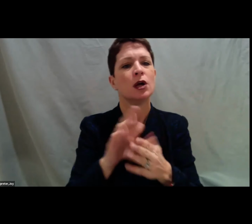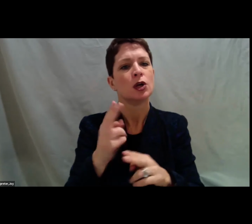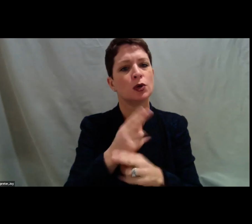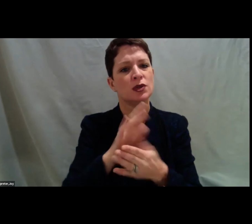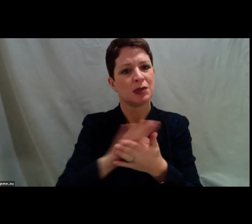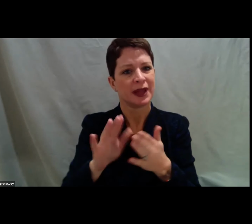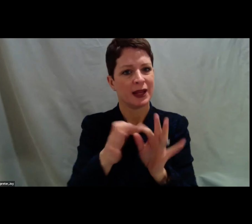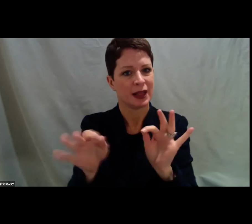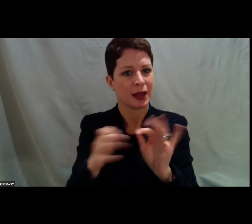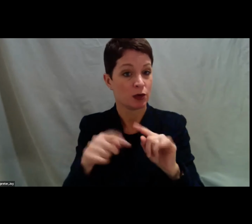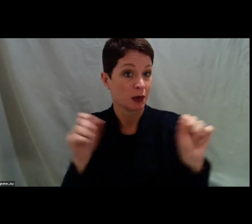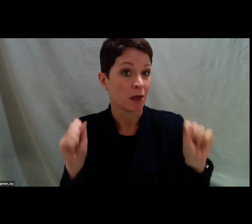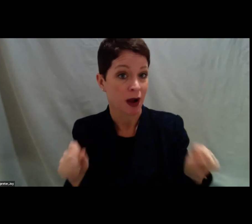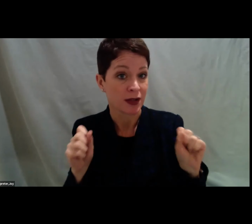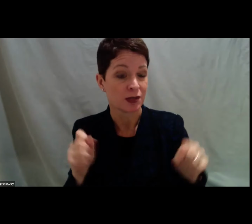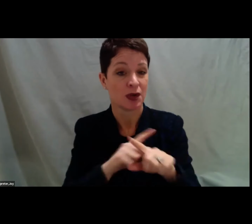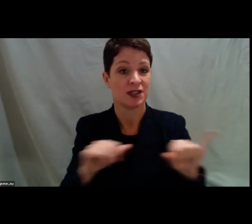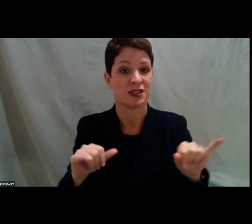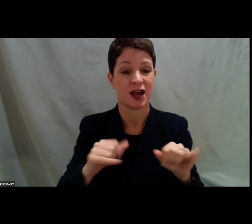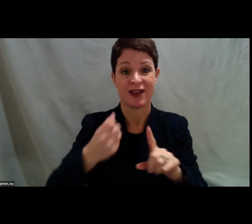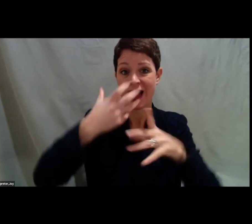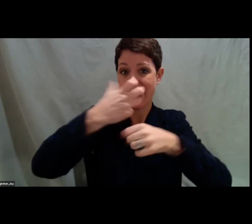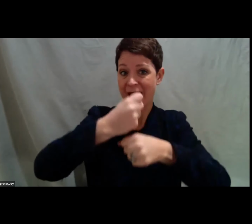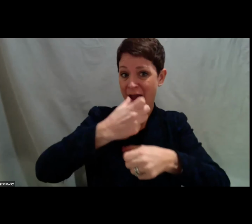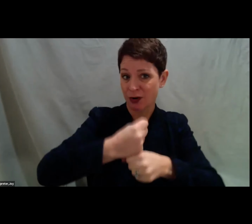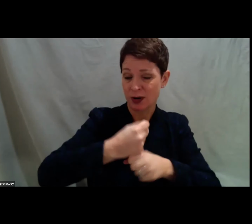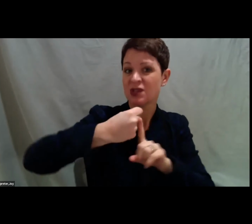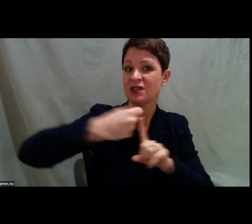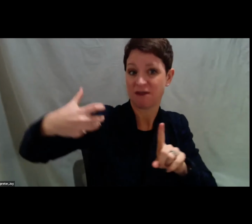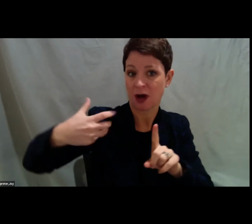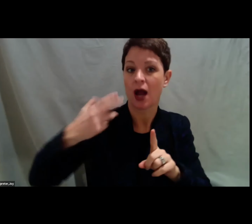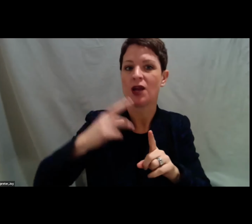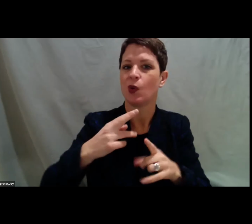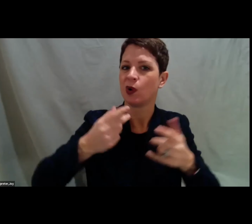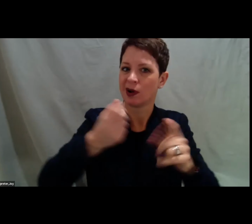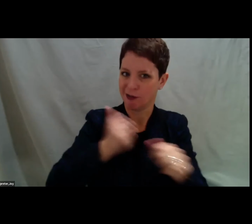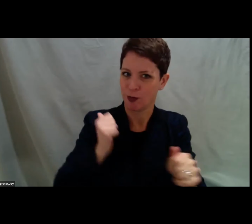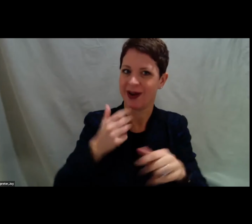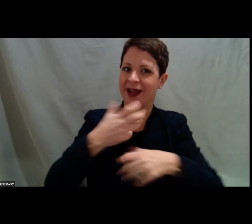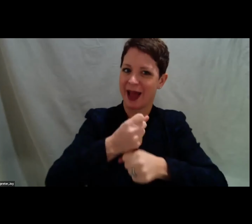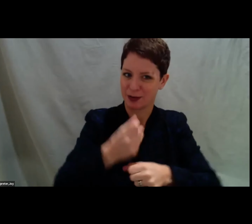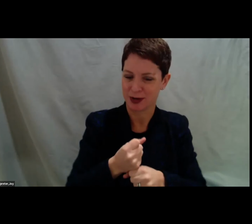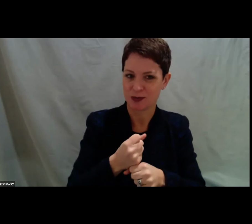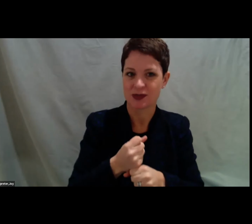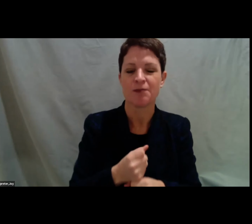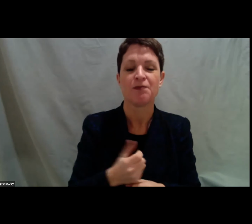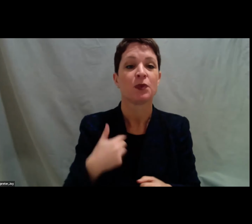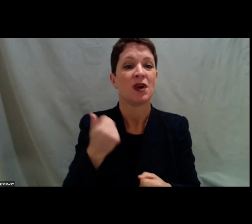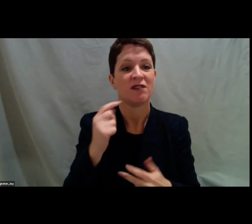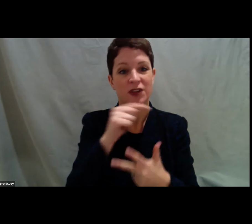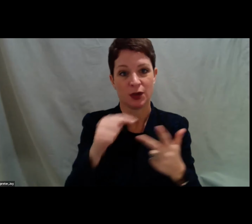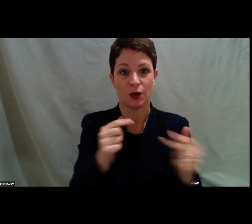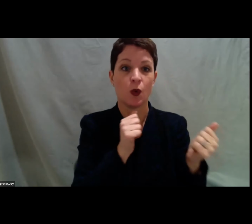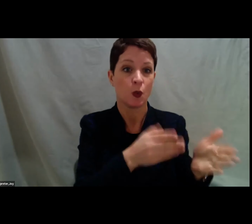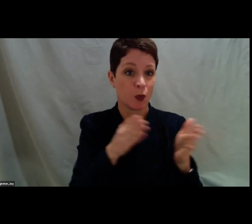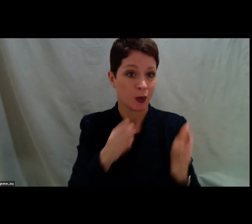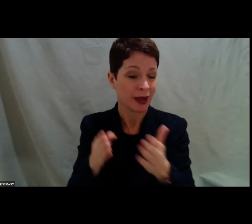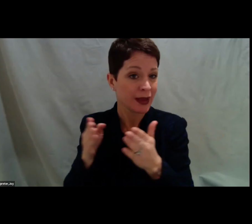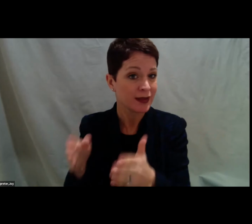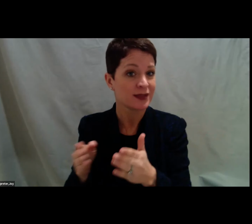wherever possible and define acronyms or avoid using them altogether. We have a few channels by which you can